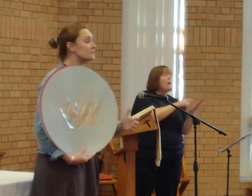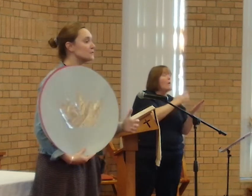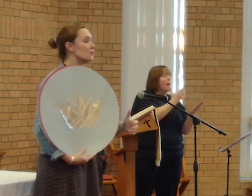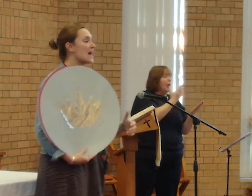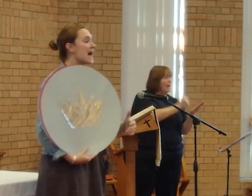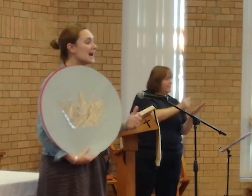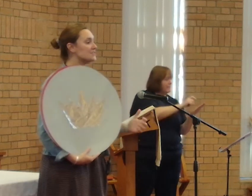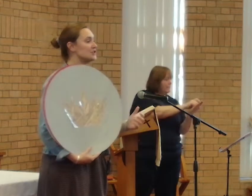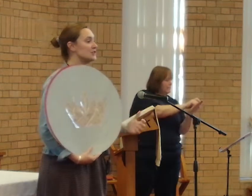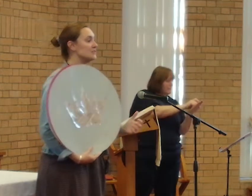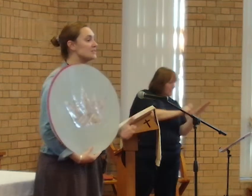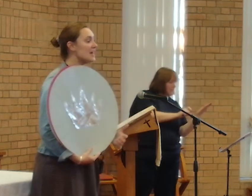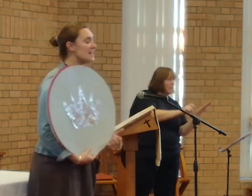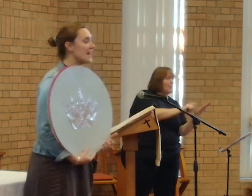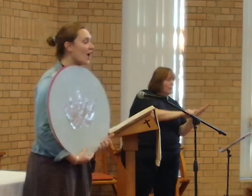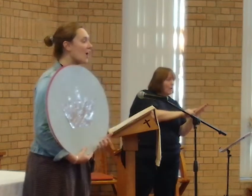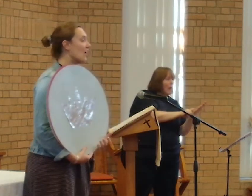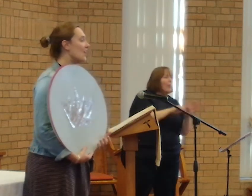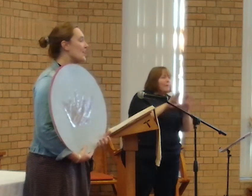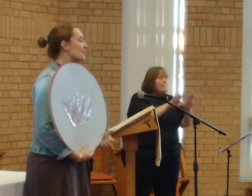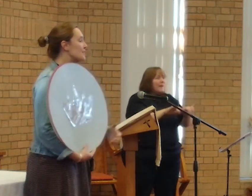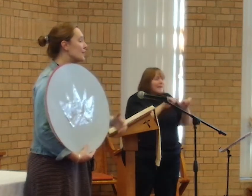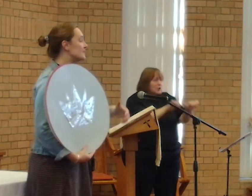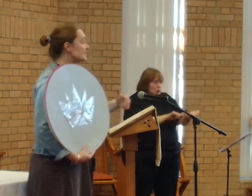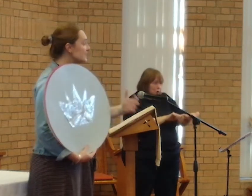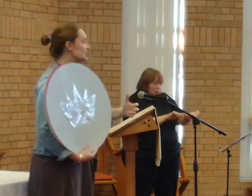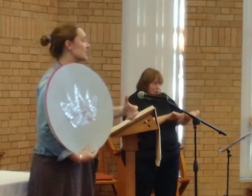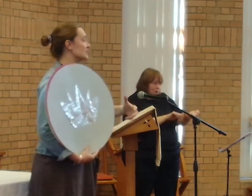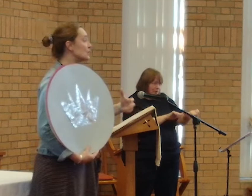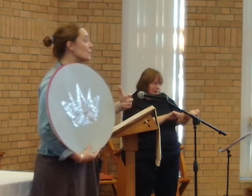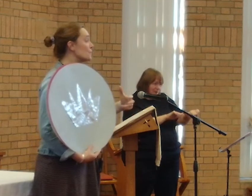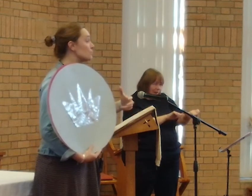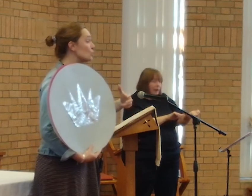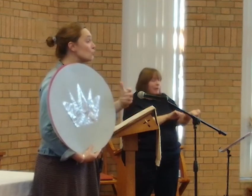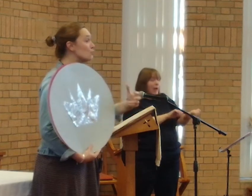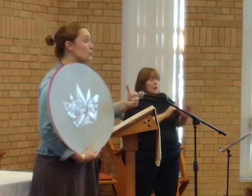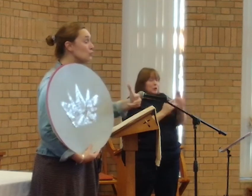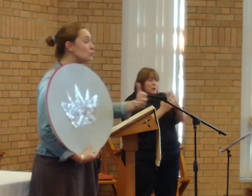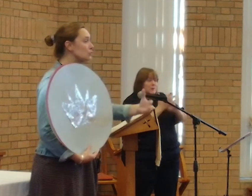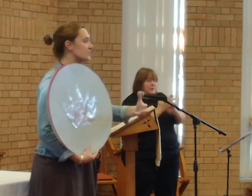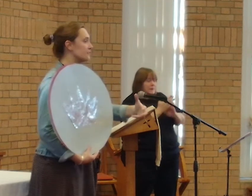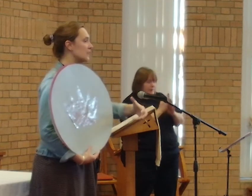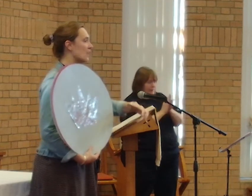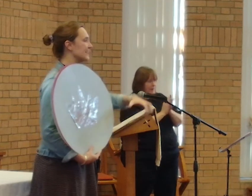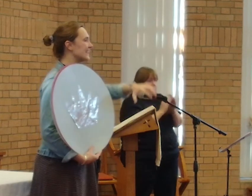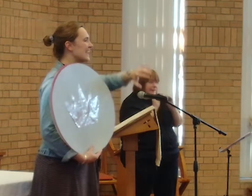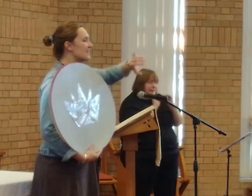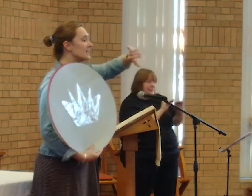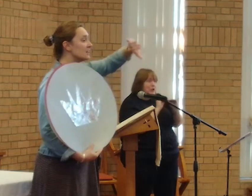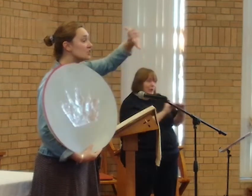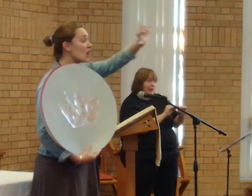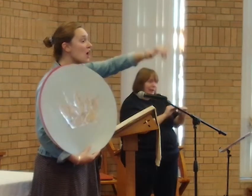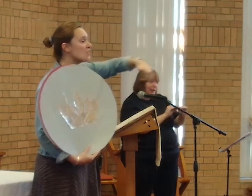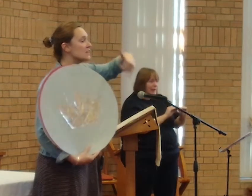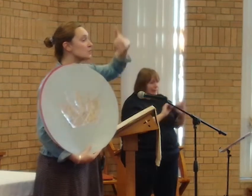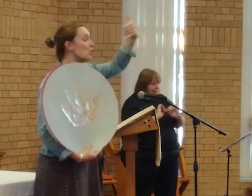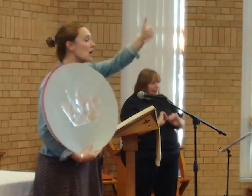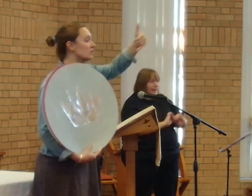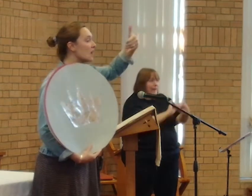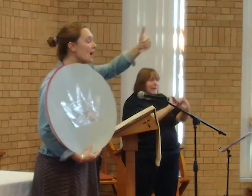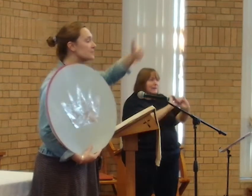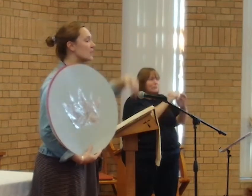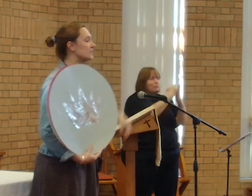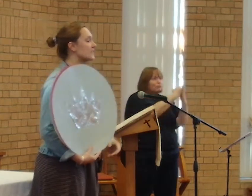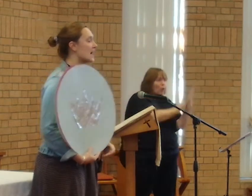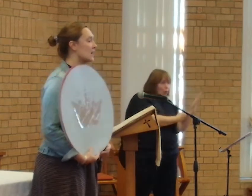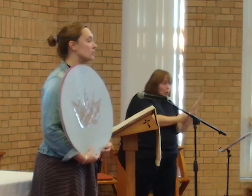the beautiful attitudes. They are the teaching, the rules, if you like, that are going to turn this